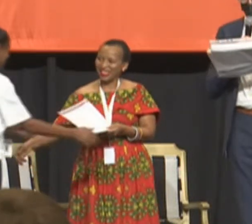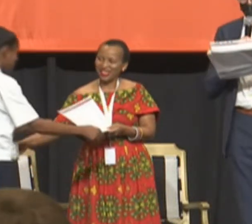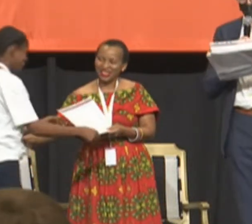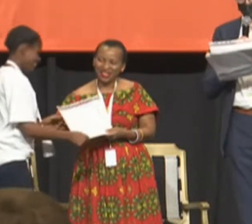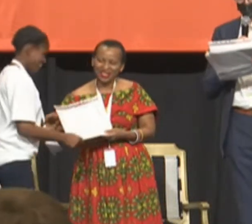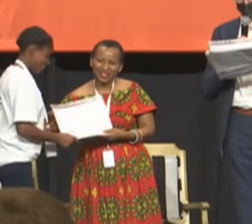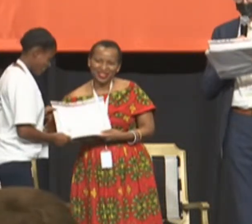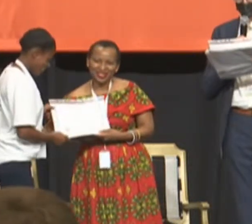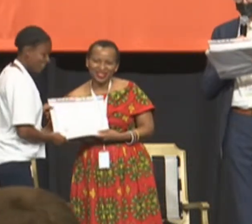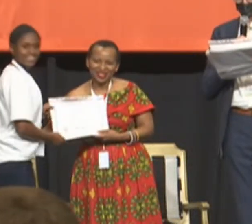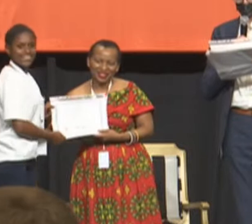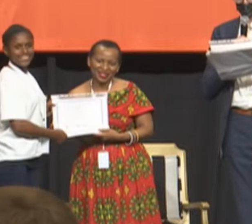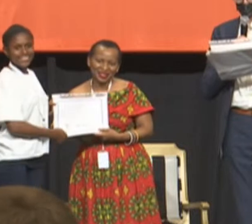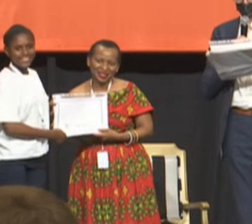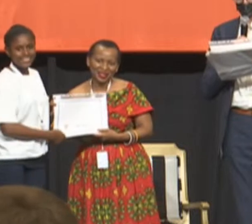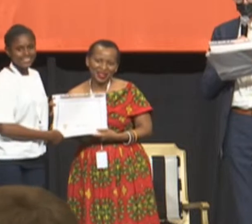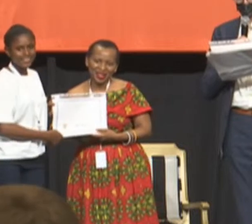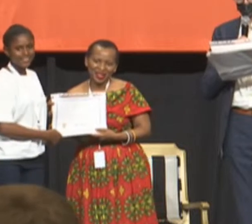And then we have